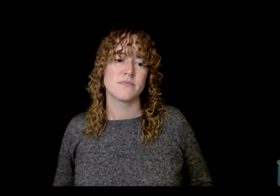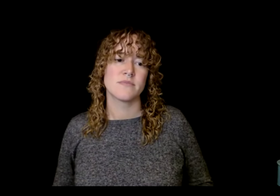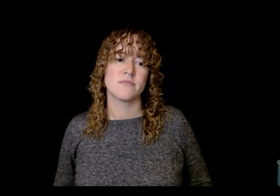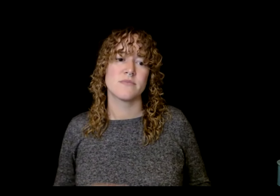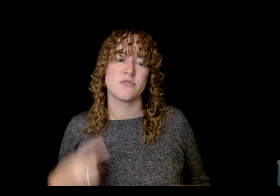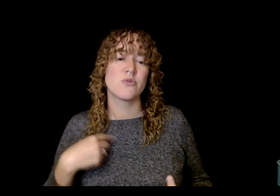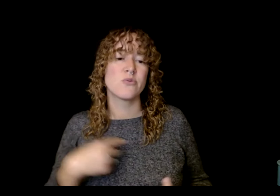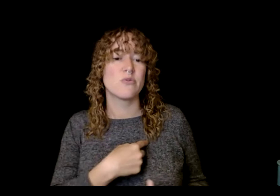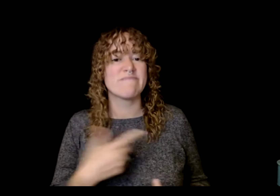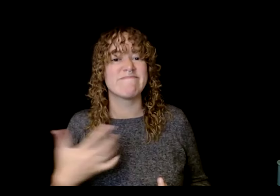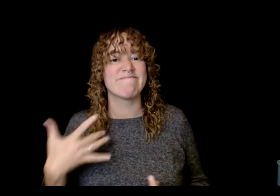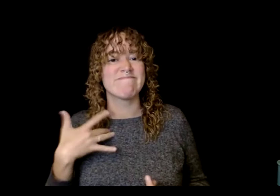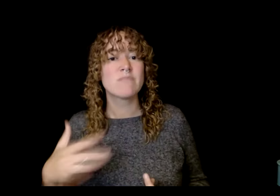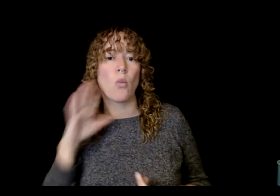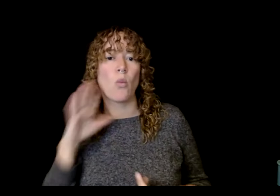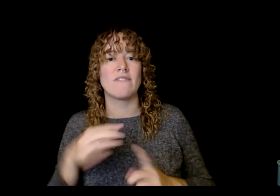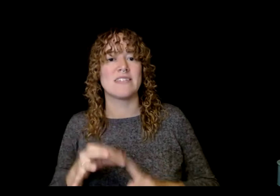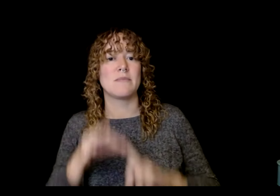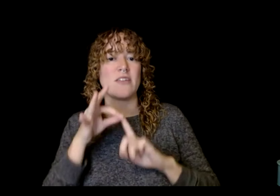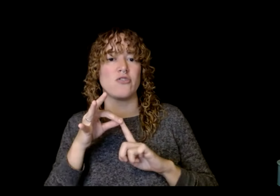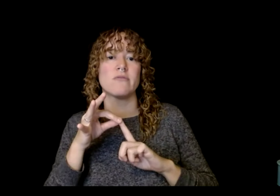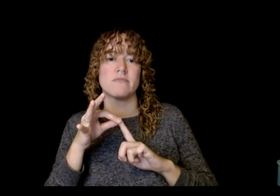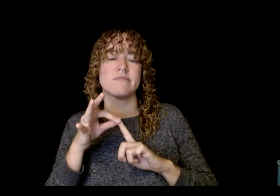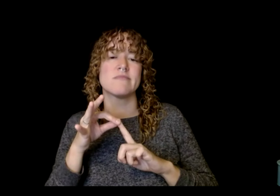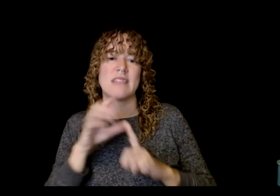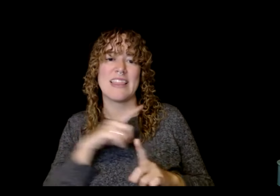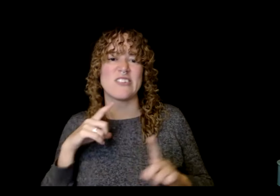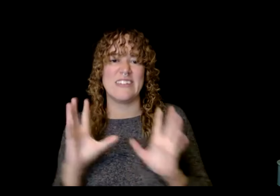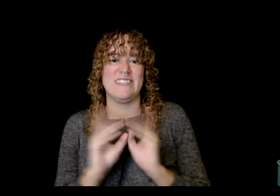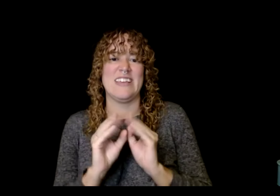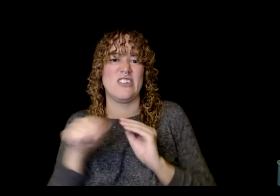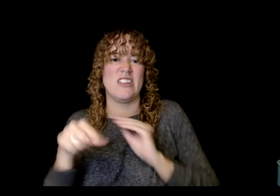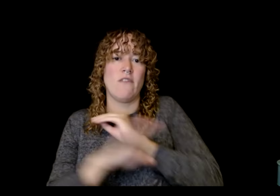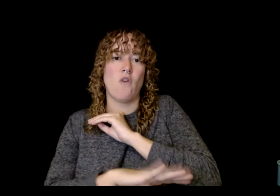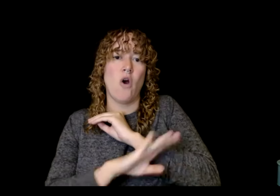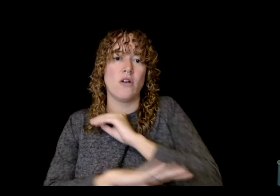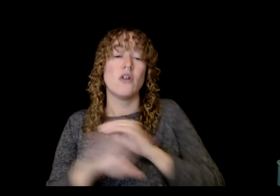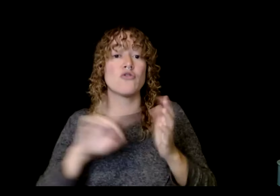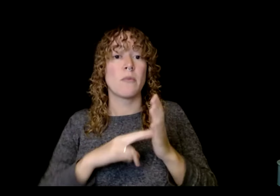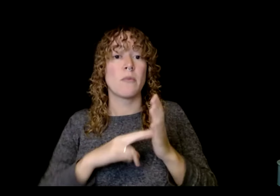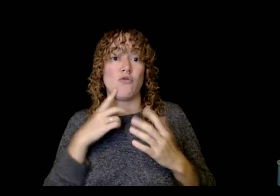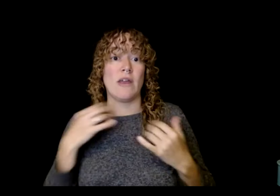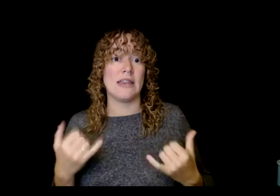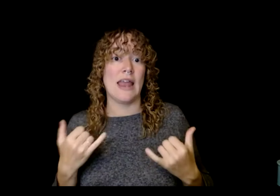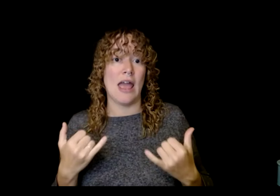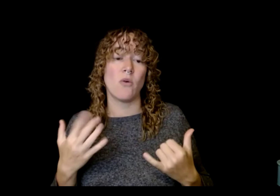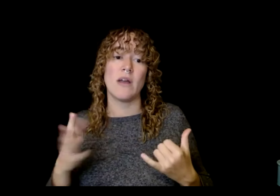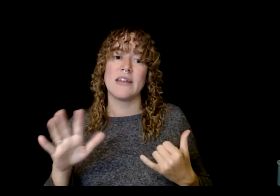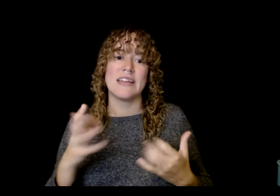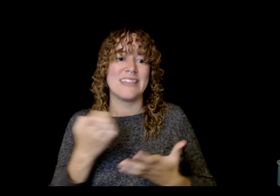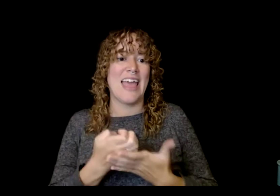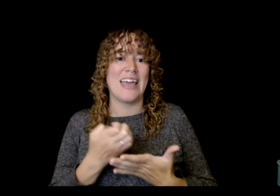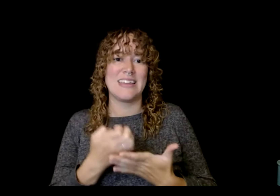to have a special session in the fall, which means that for this legislative session, the economic conditions are